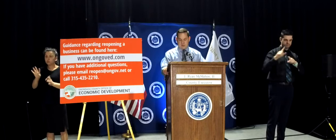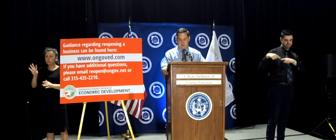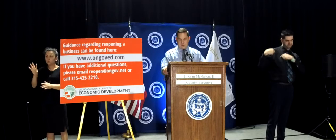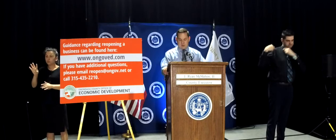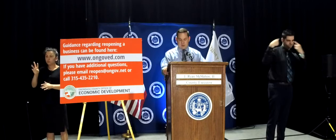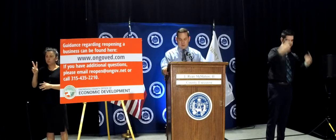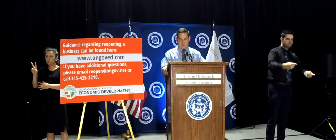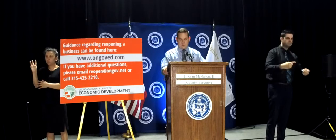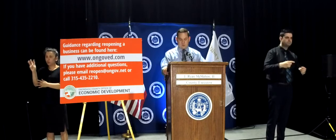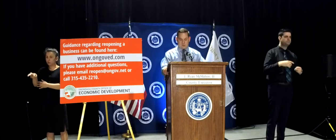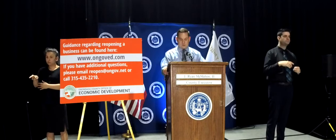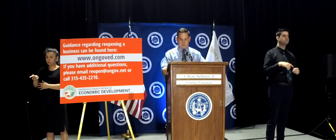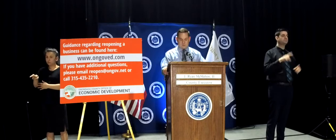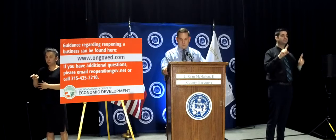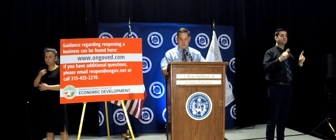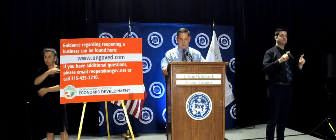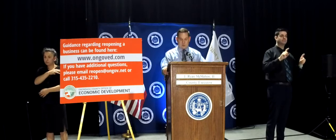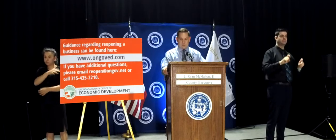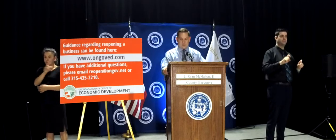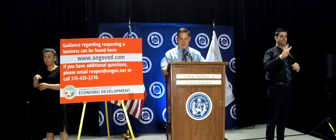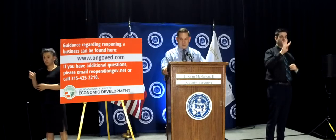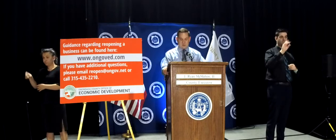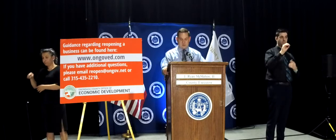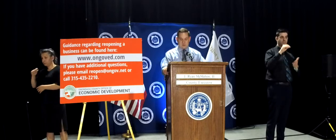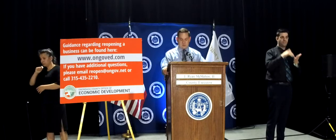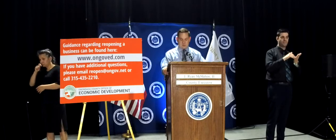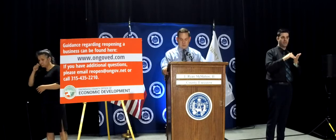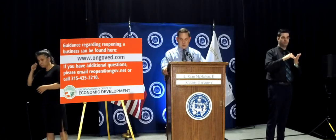42,378 individuals.